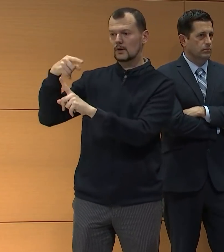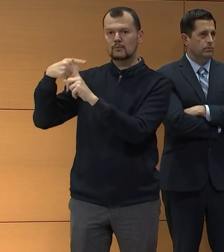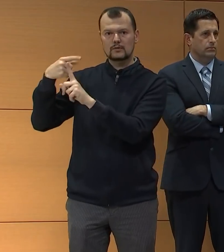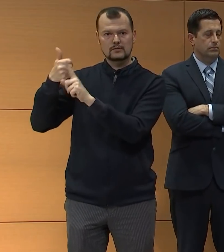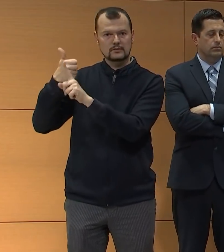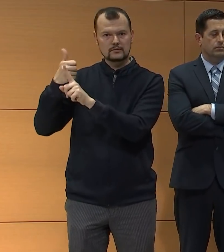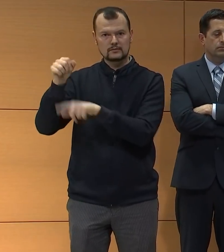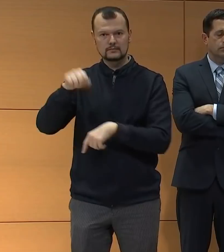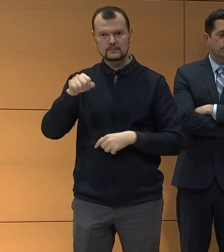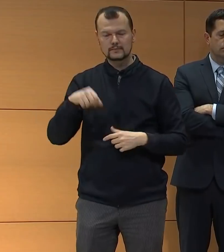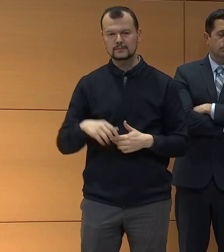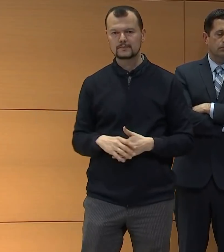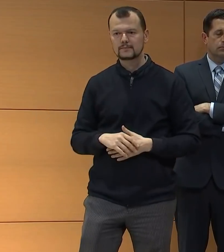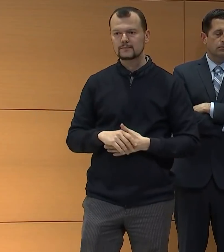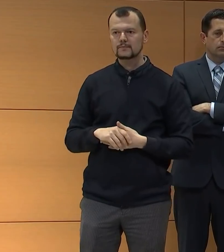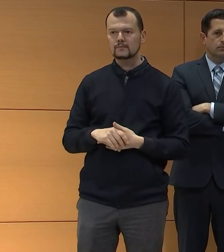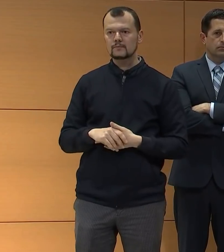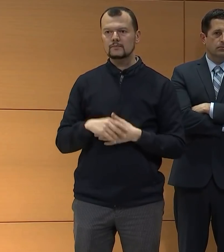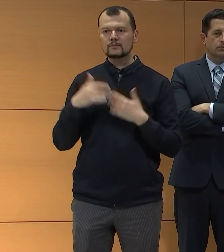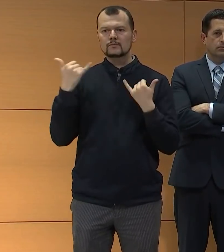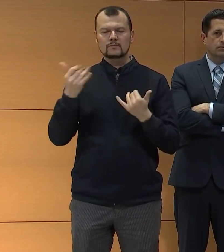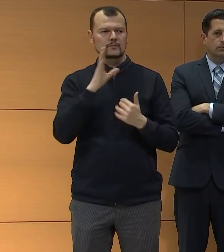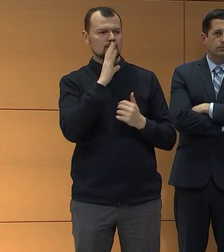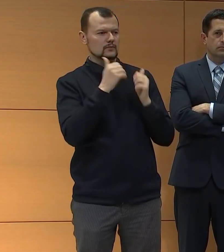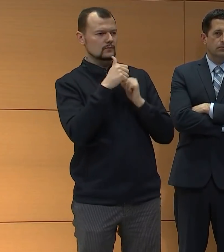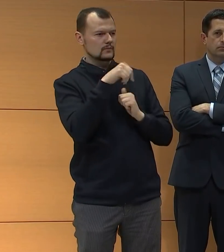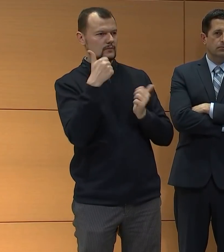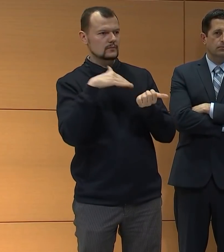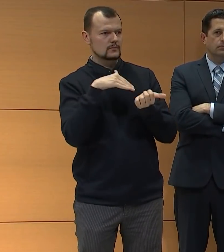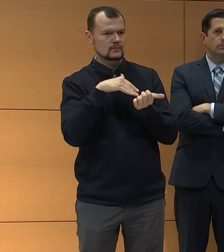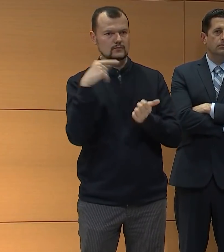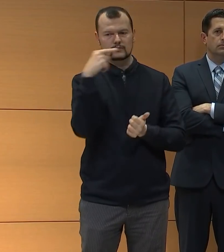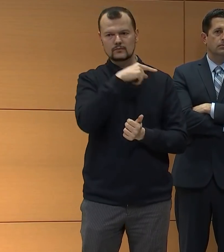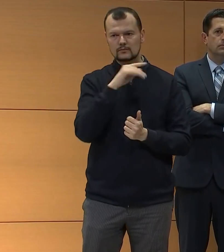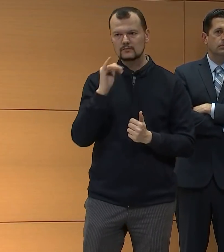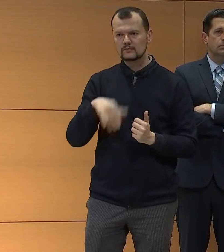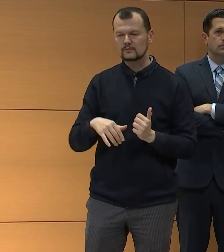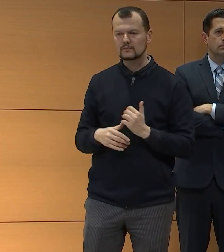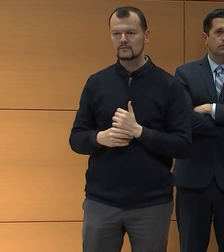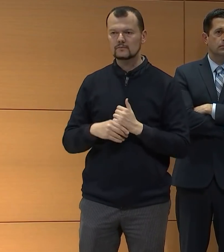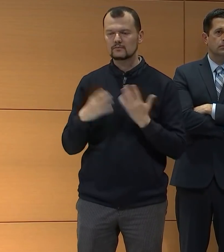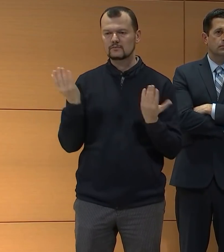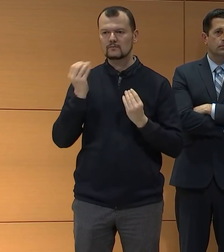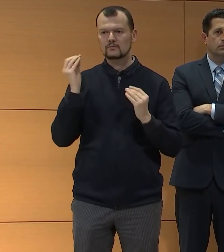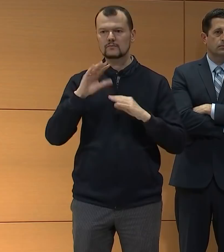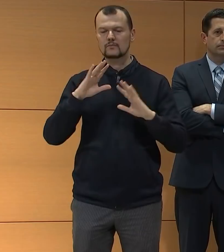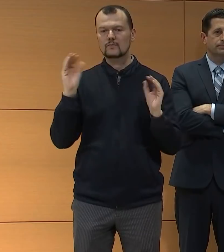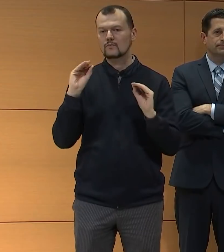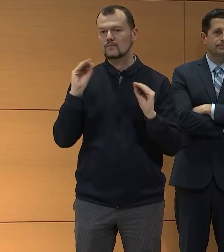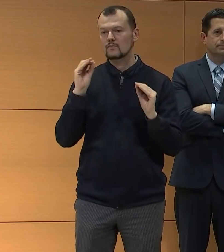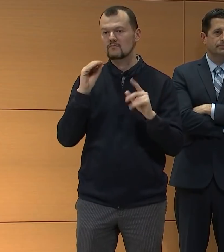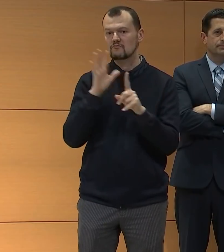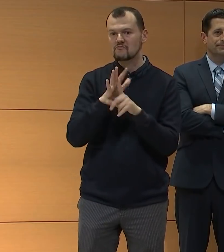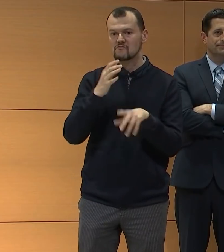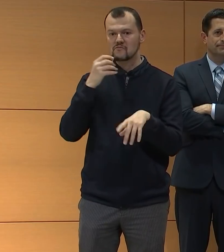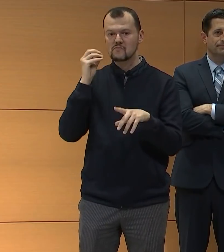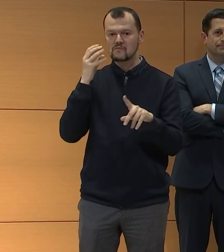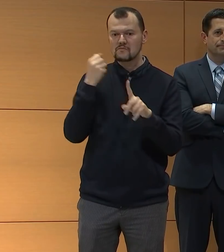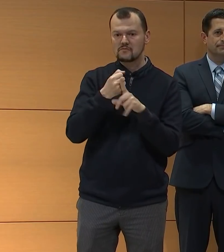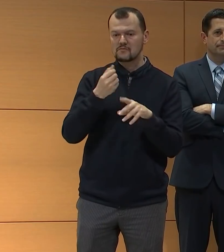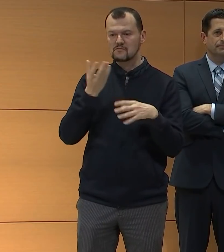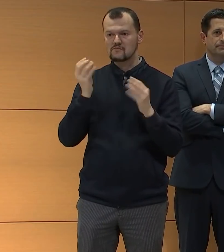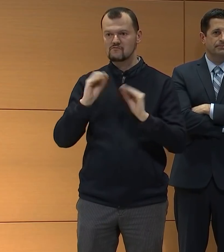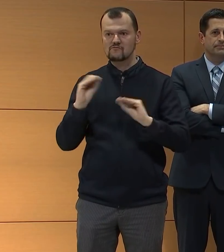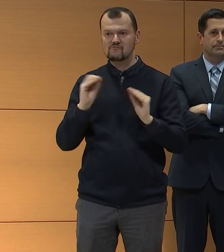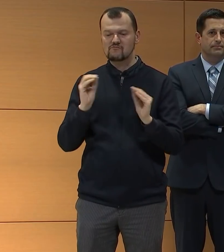as Dr. Schwartz mentioned, there hasn't been exposures that have involved children or anything of that